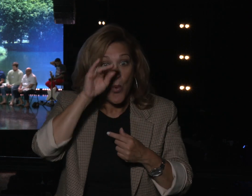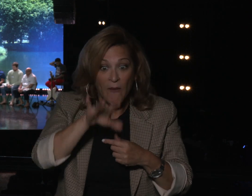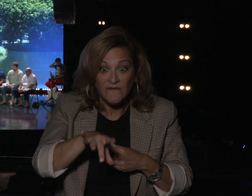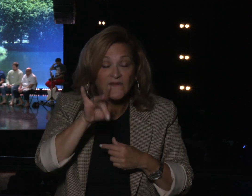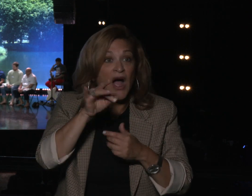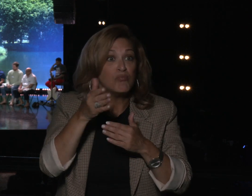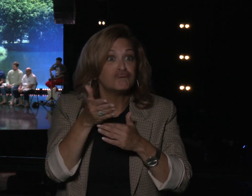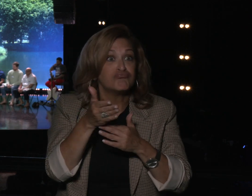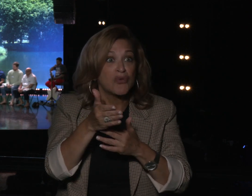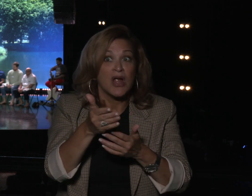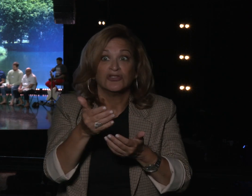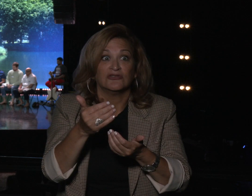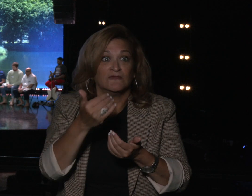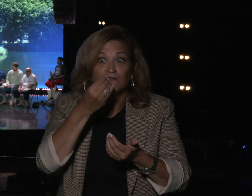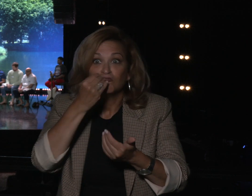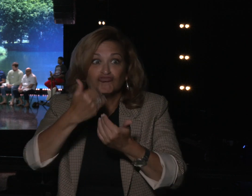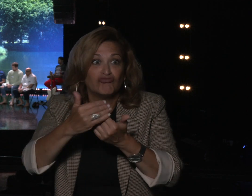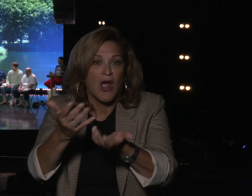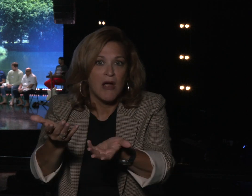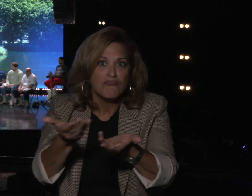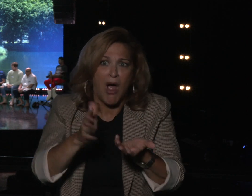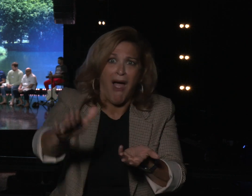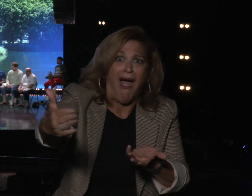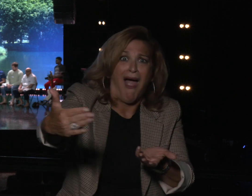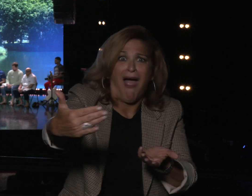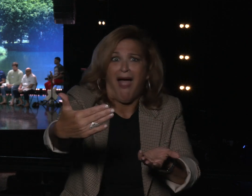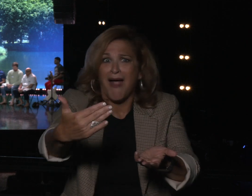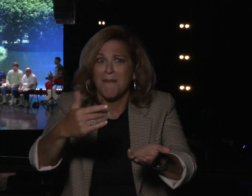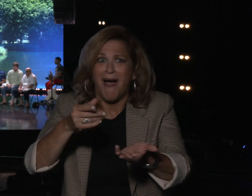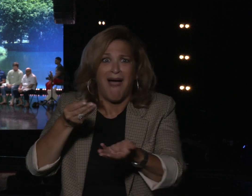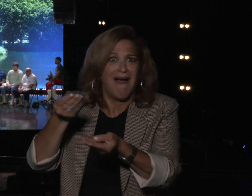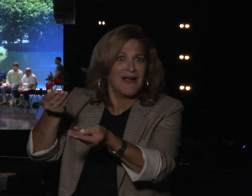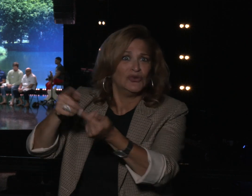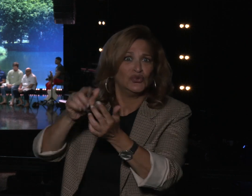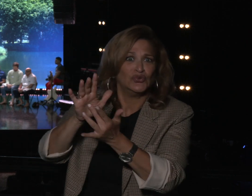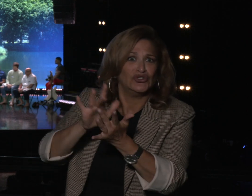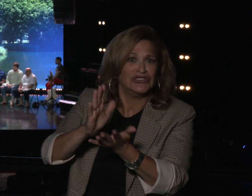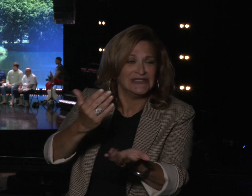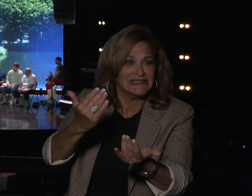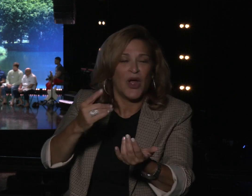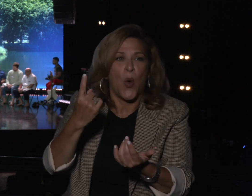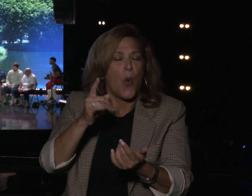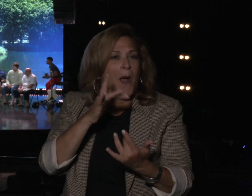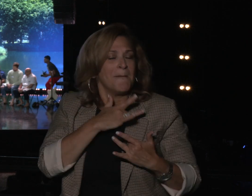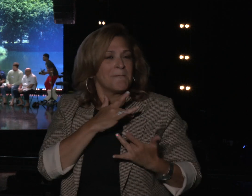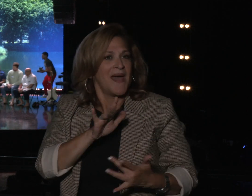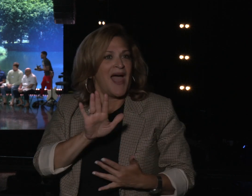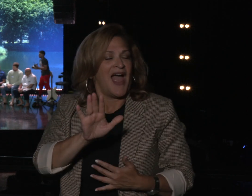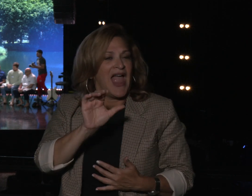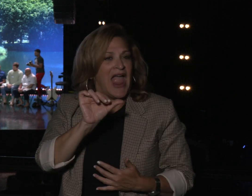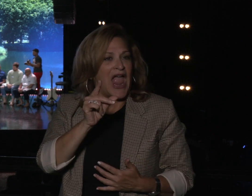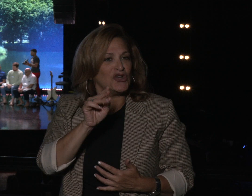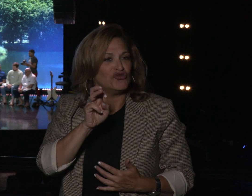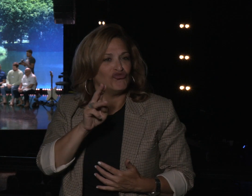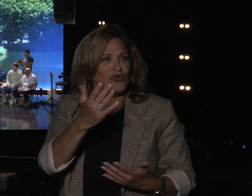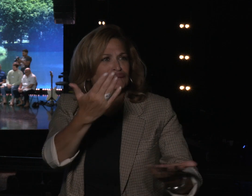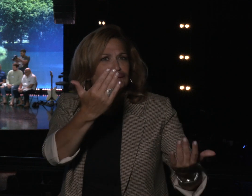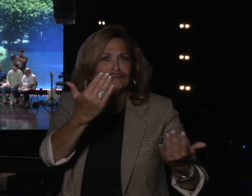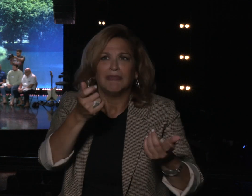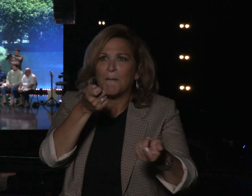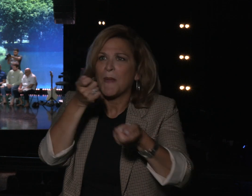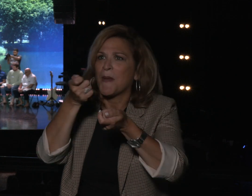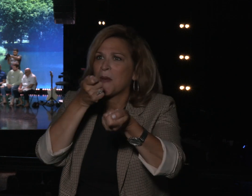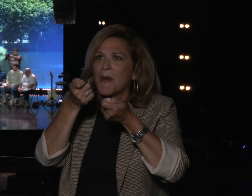Jesus. And so every time we see Andrew, he's always bringing someone to Jesus. But hey, still, if you want to be great, then this is what you got to do. This